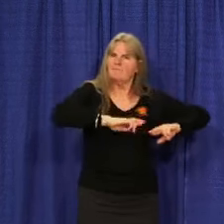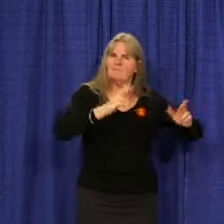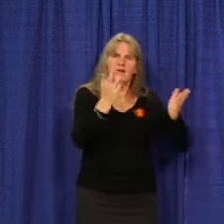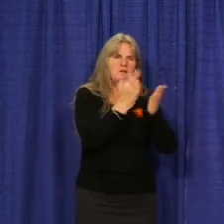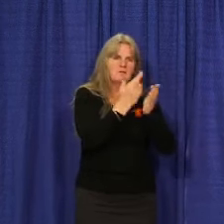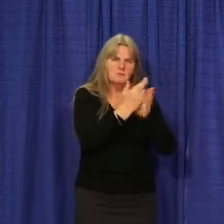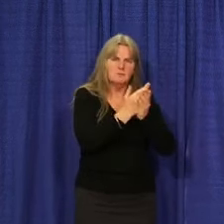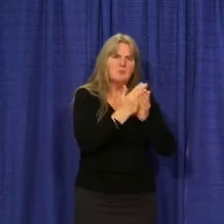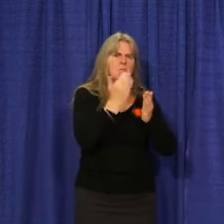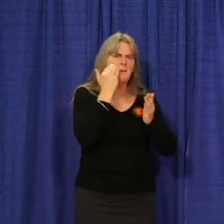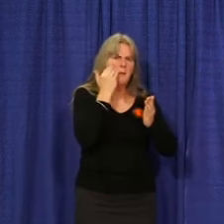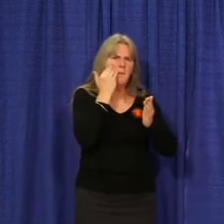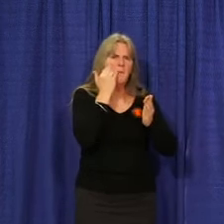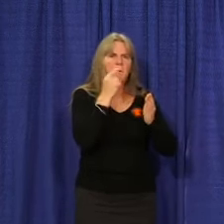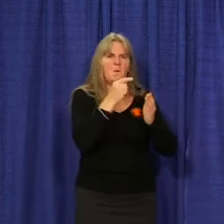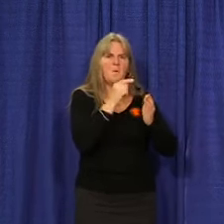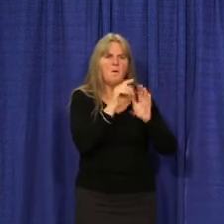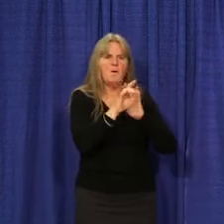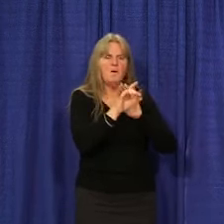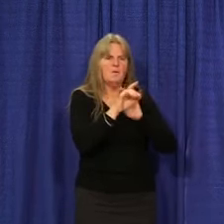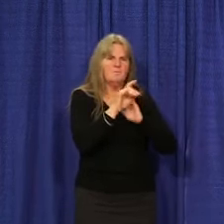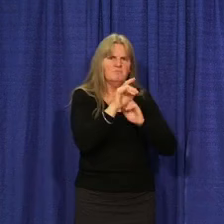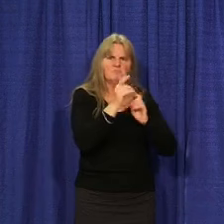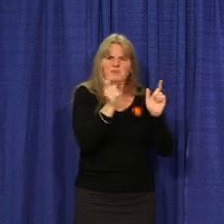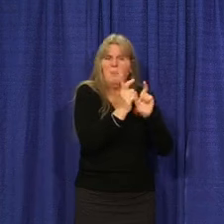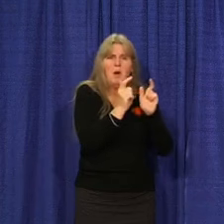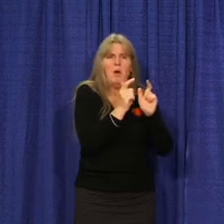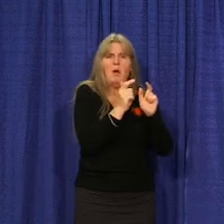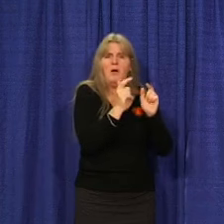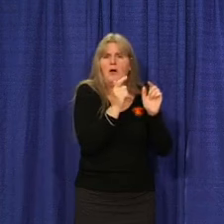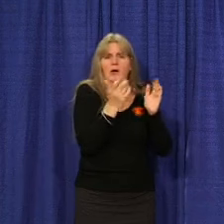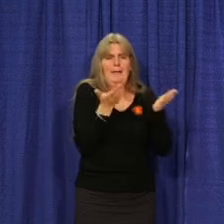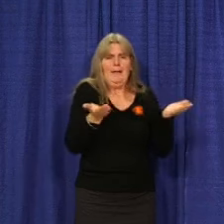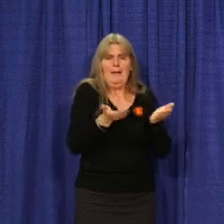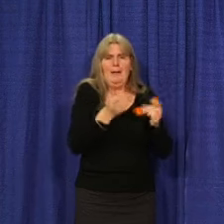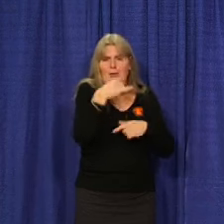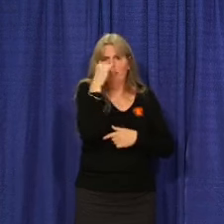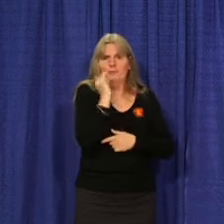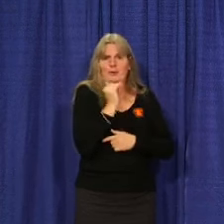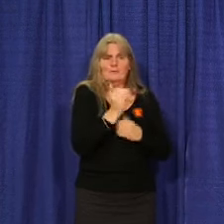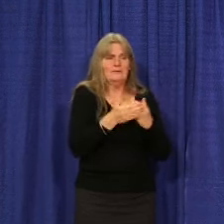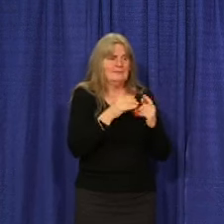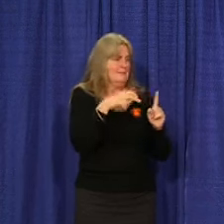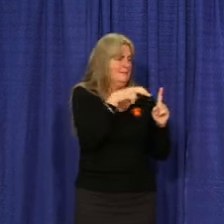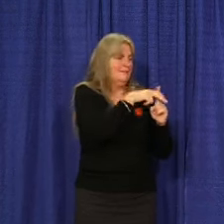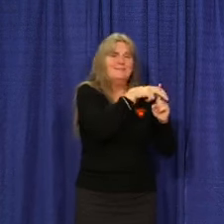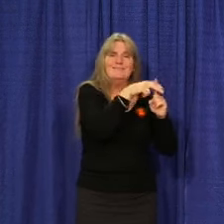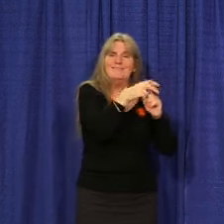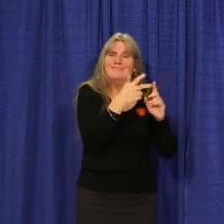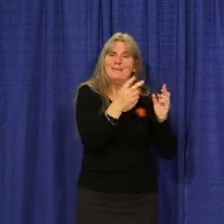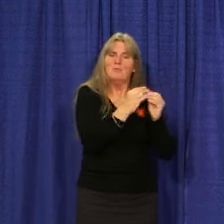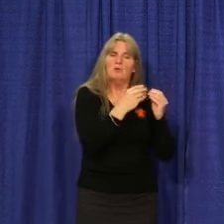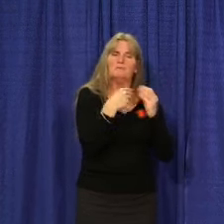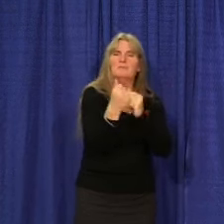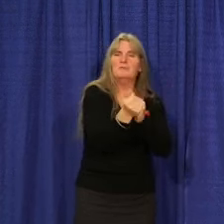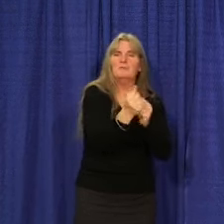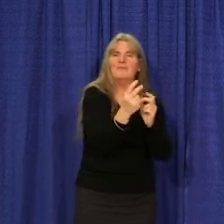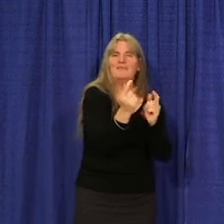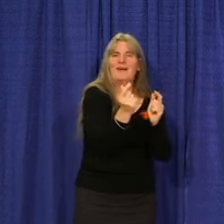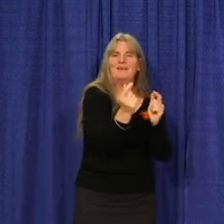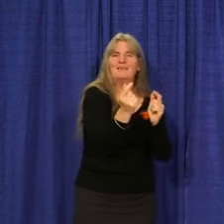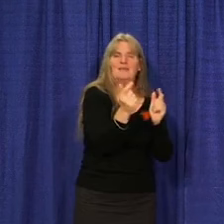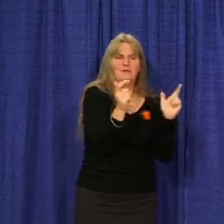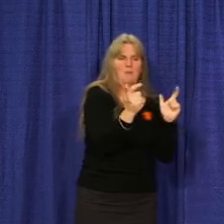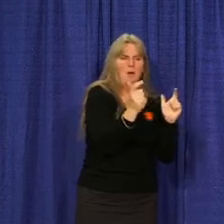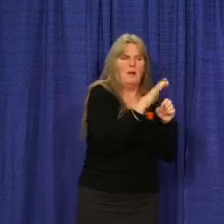know people. We know where to find people in a small jurisdiction. So it tends to go more quickly and smoother in a